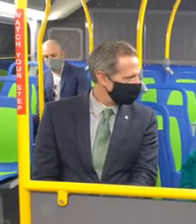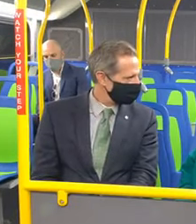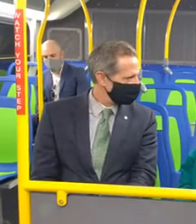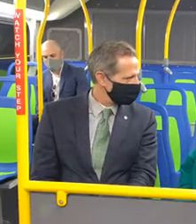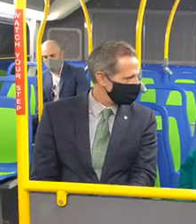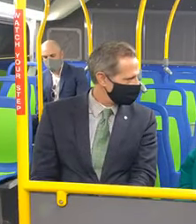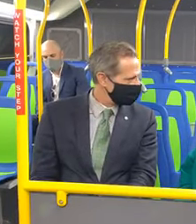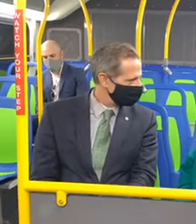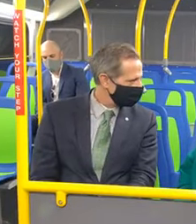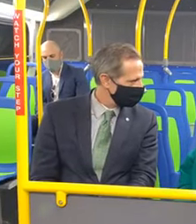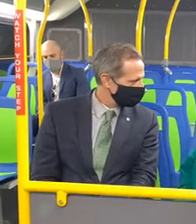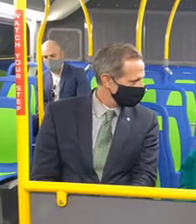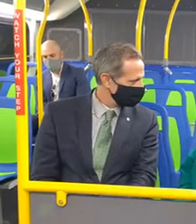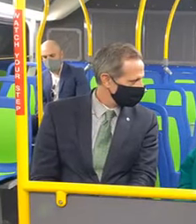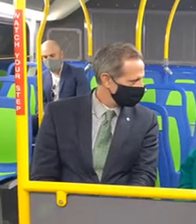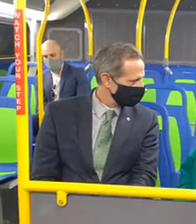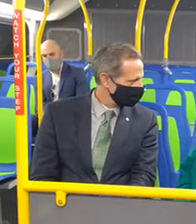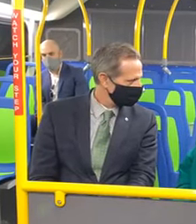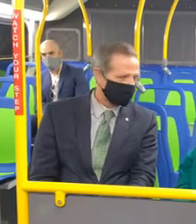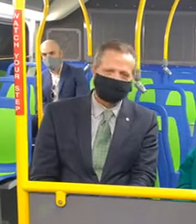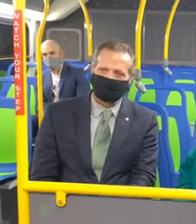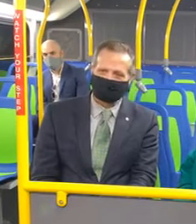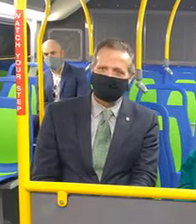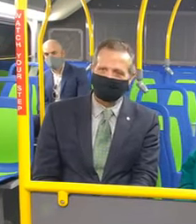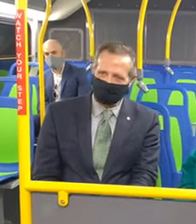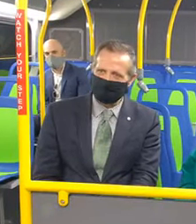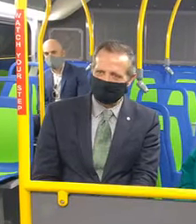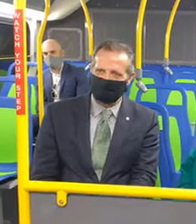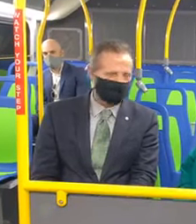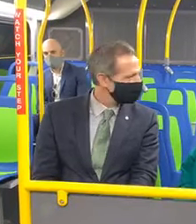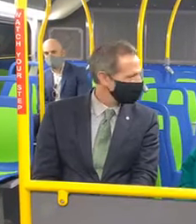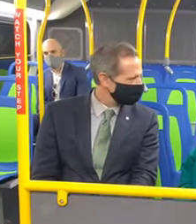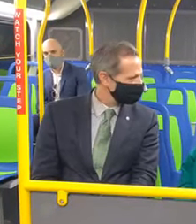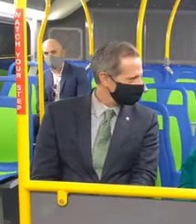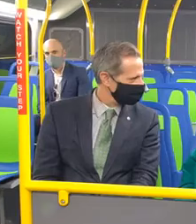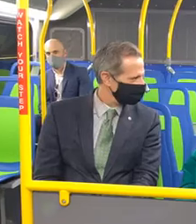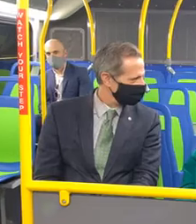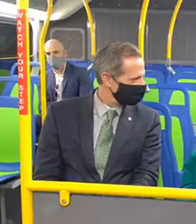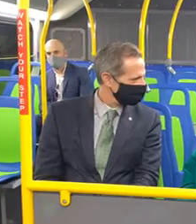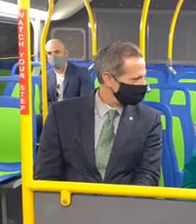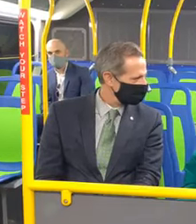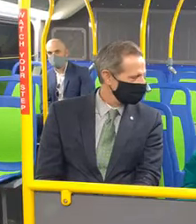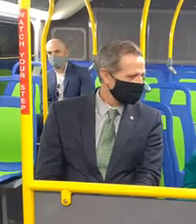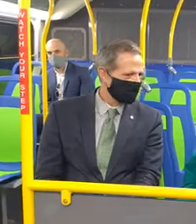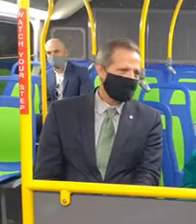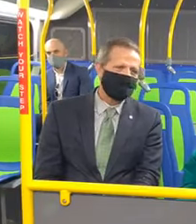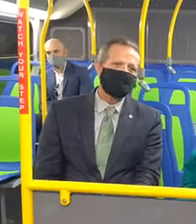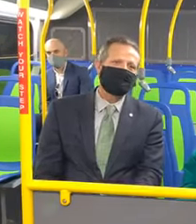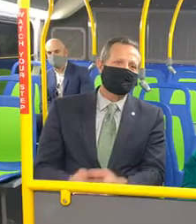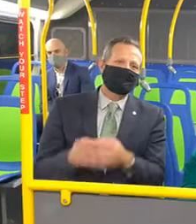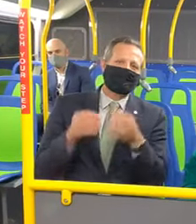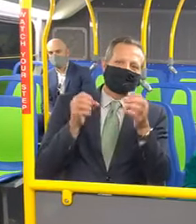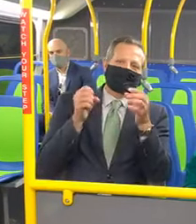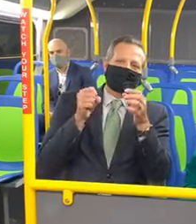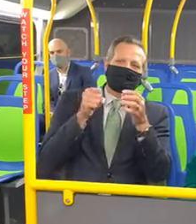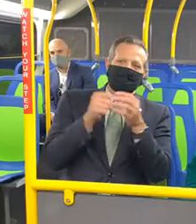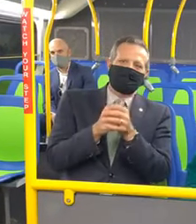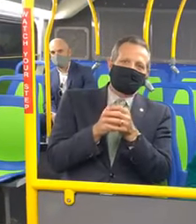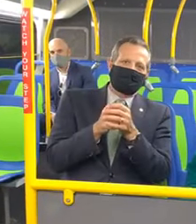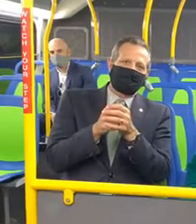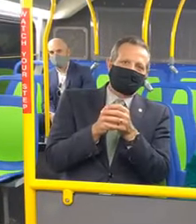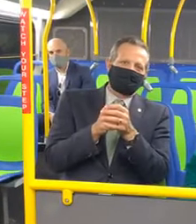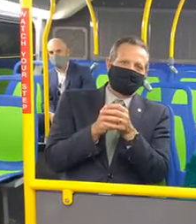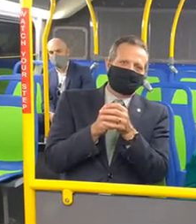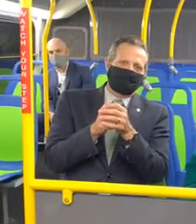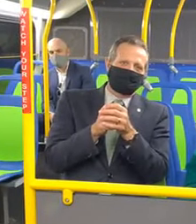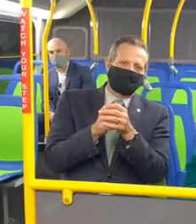$105,000 of diesel fuel. Okay, so it's a big difference over 15 years. Well, Yeah,